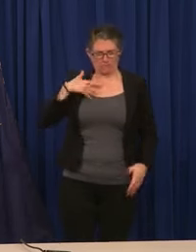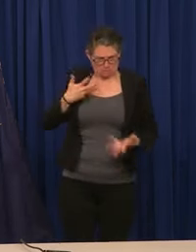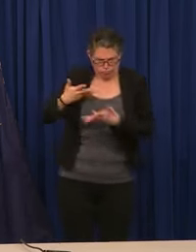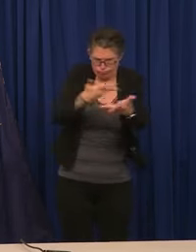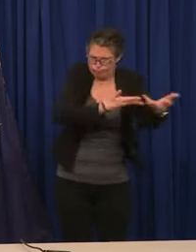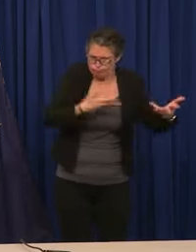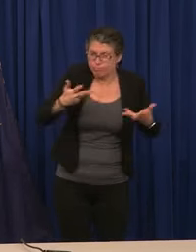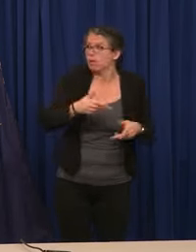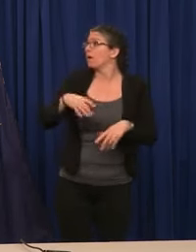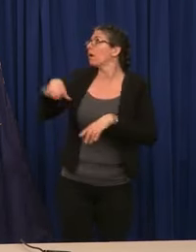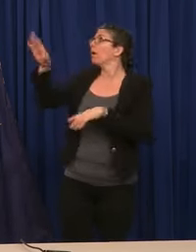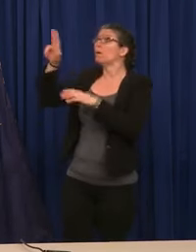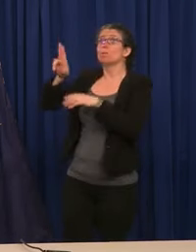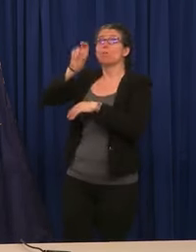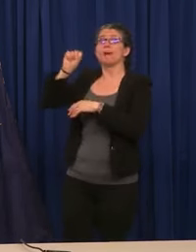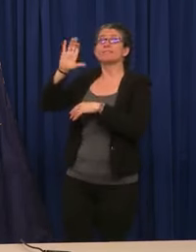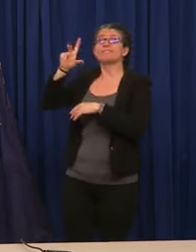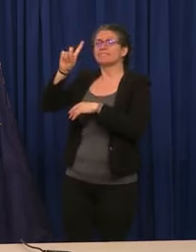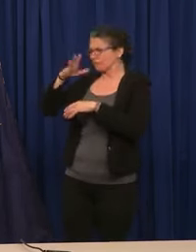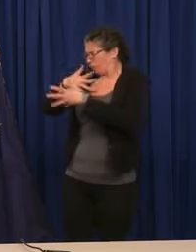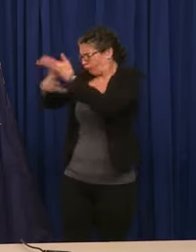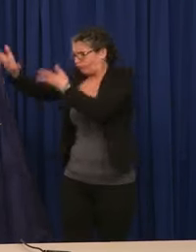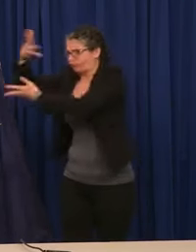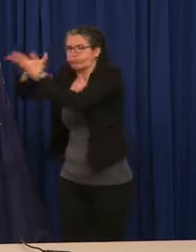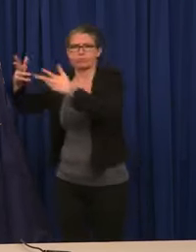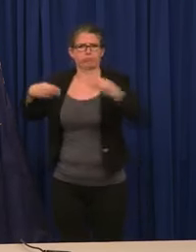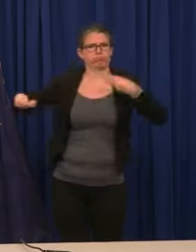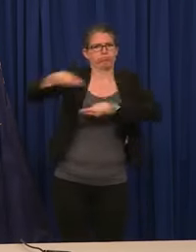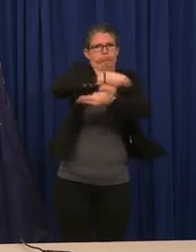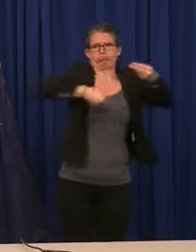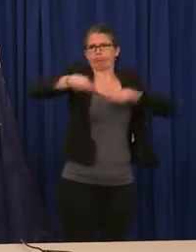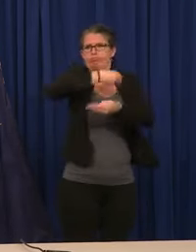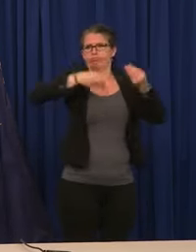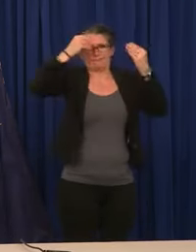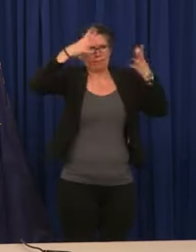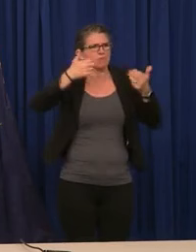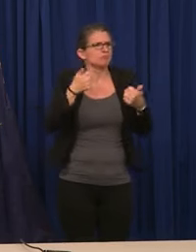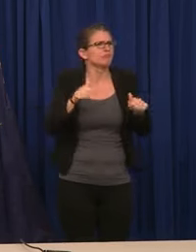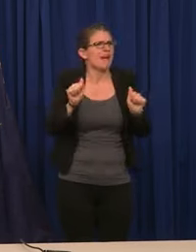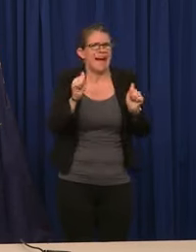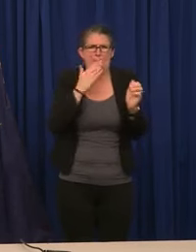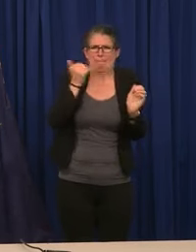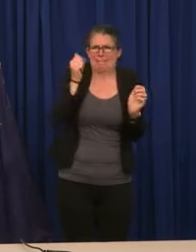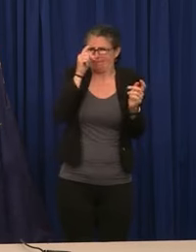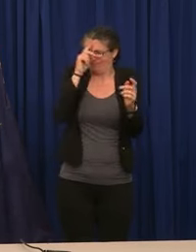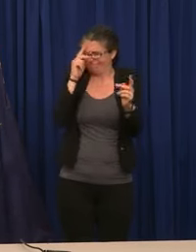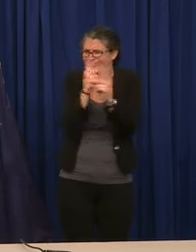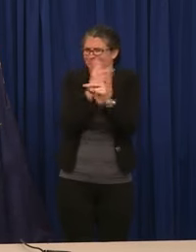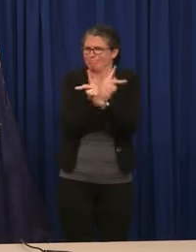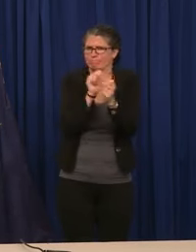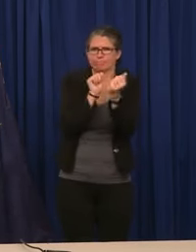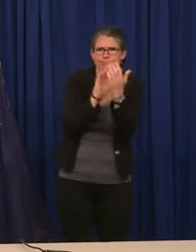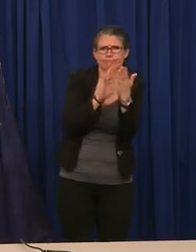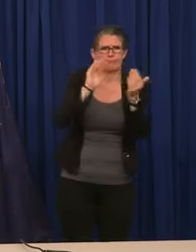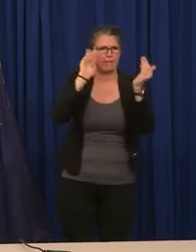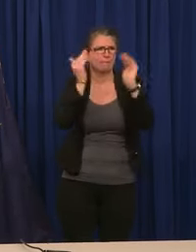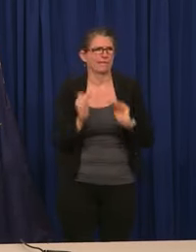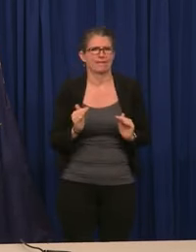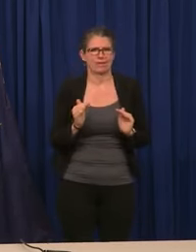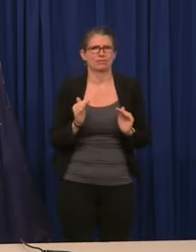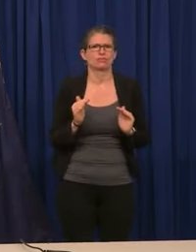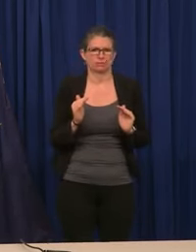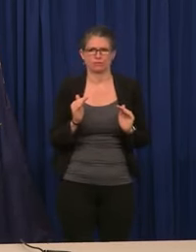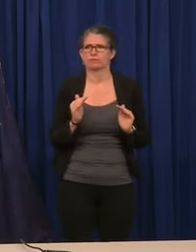comparators, certainly we look at our neighbor, given that it has a somewhat similar geographic